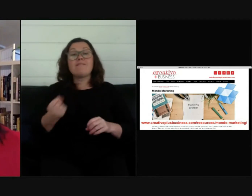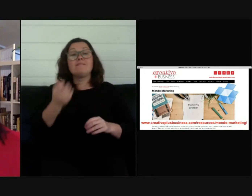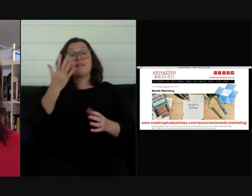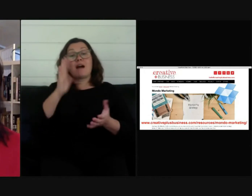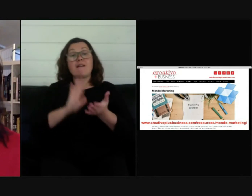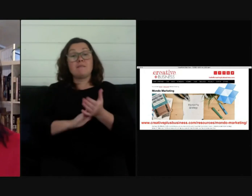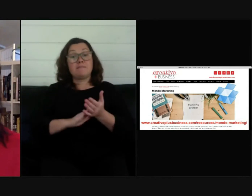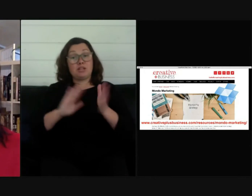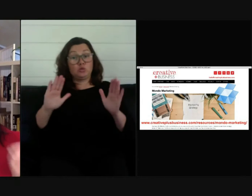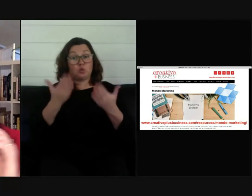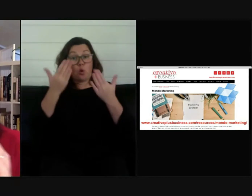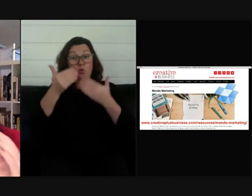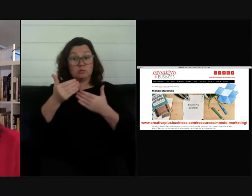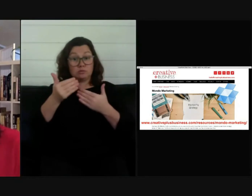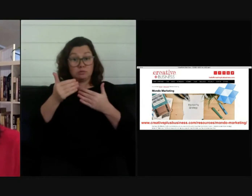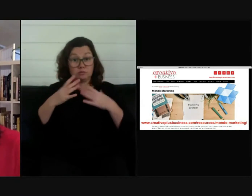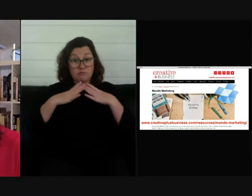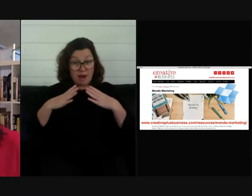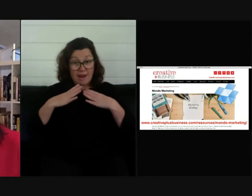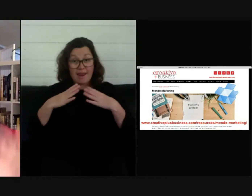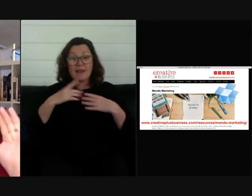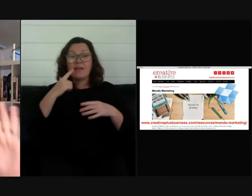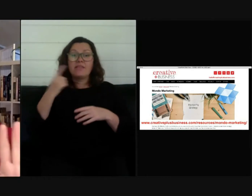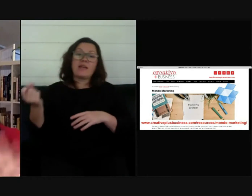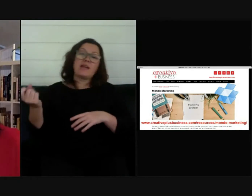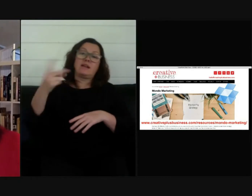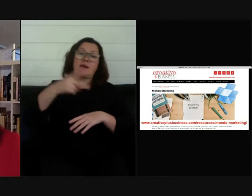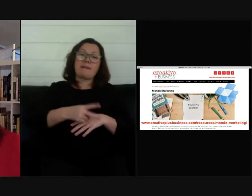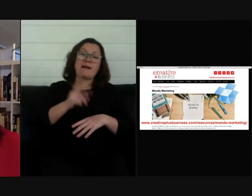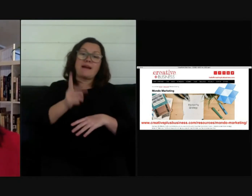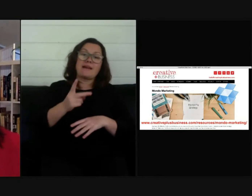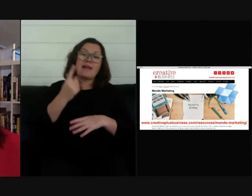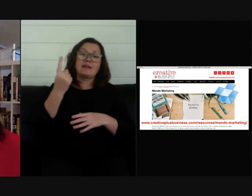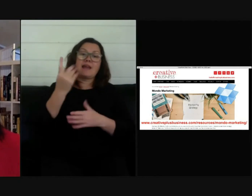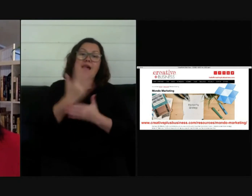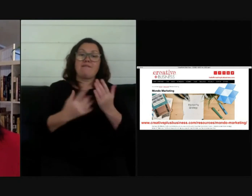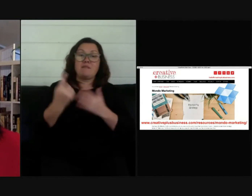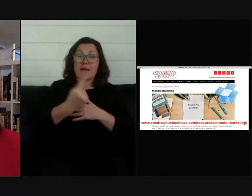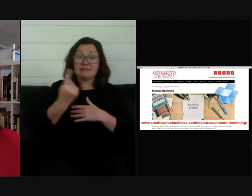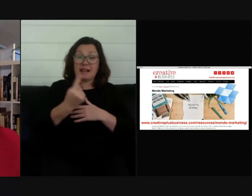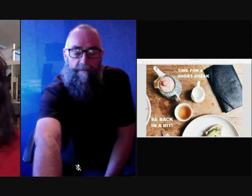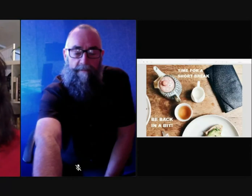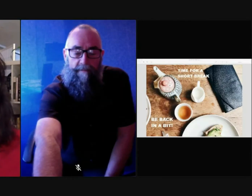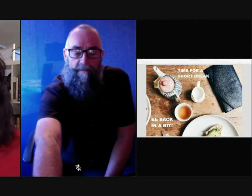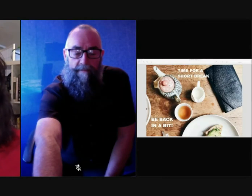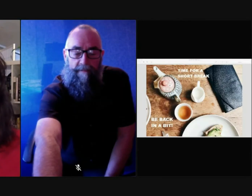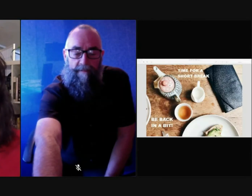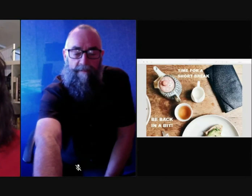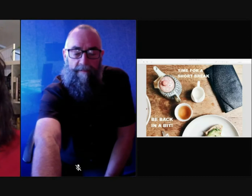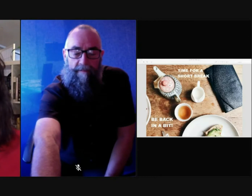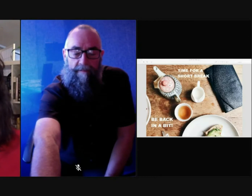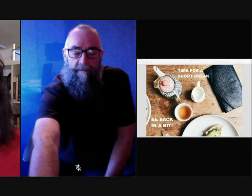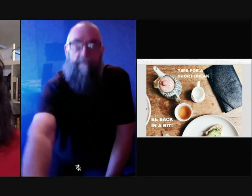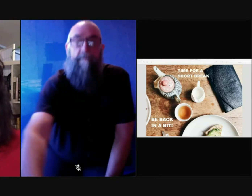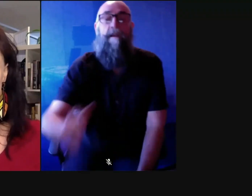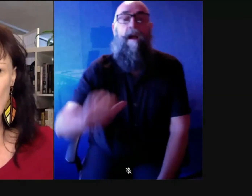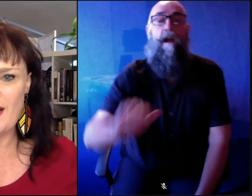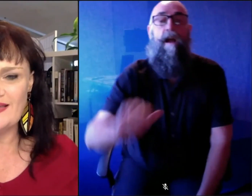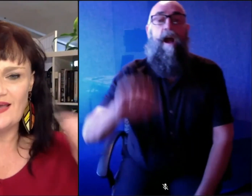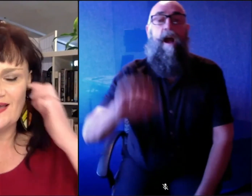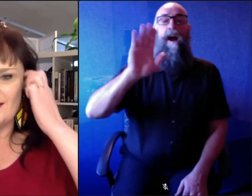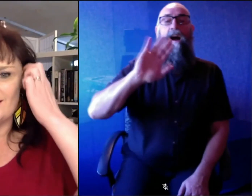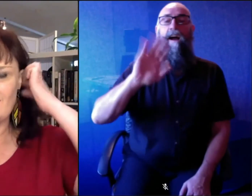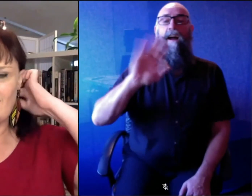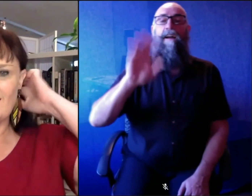to continue on. Thank you so much, everybody, and we'll see you in 5 minutes. Hi, everybody. Nice to have you